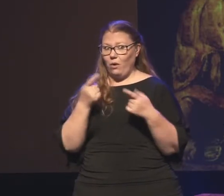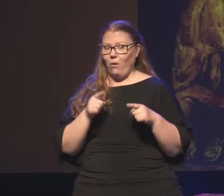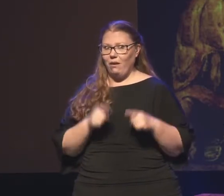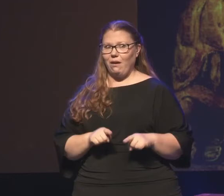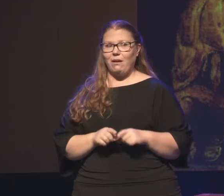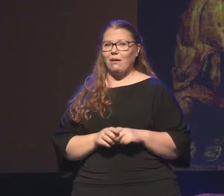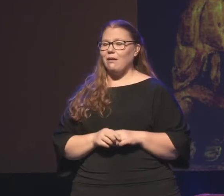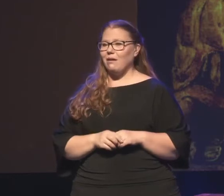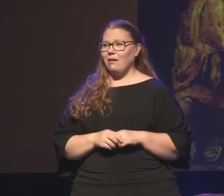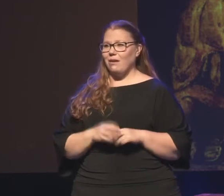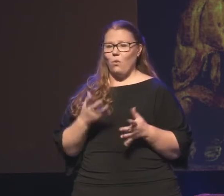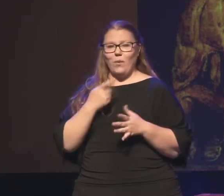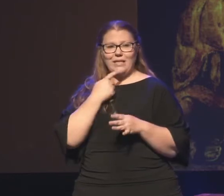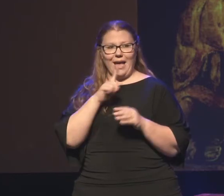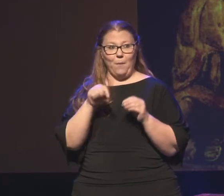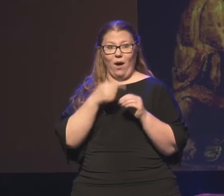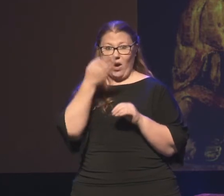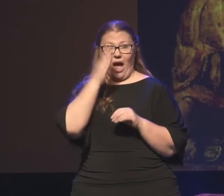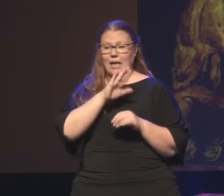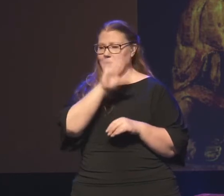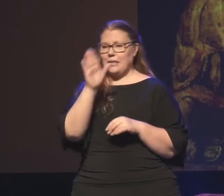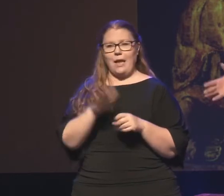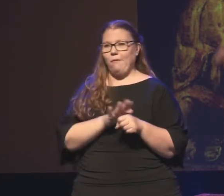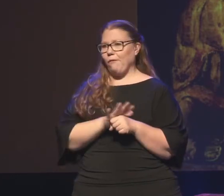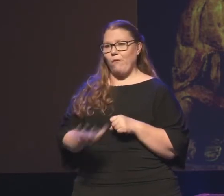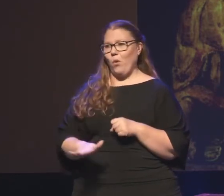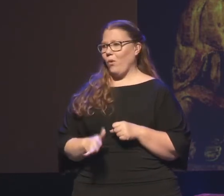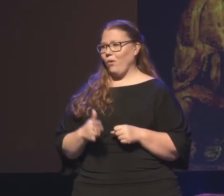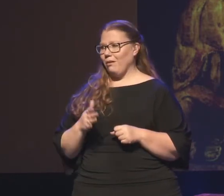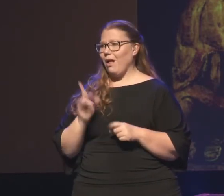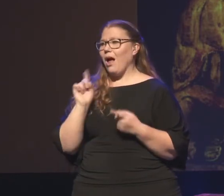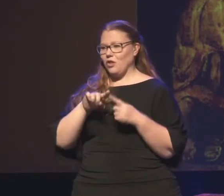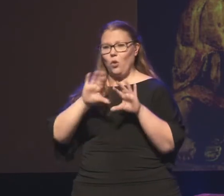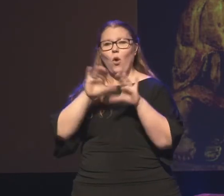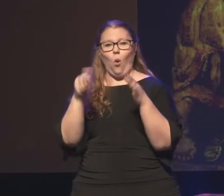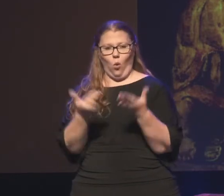say about God is always incomplete until wholeness comes.